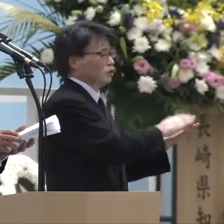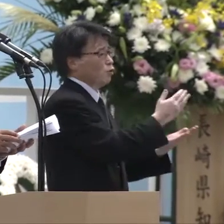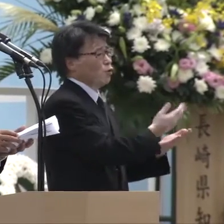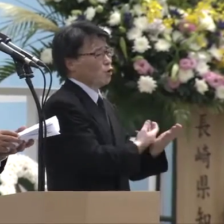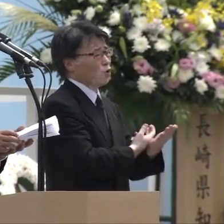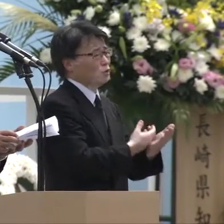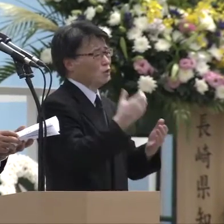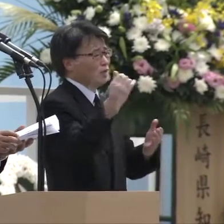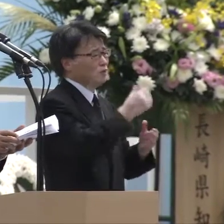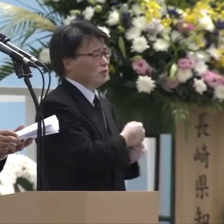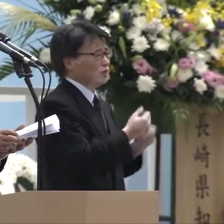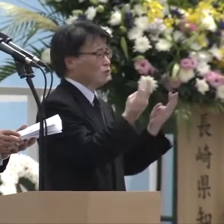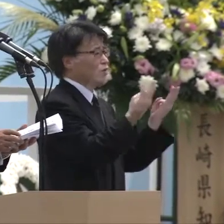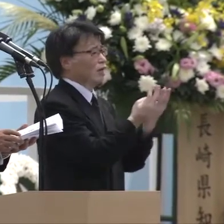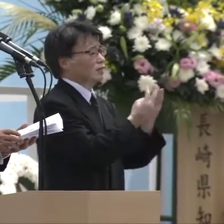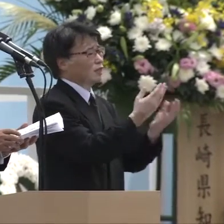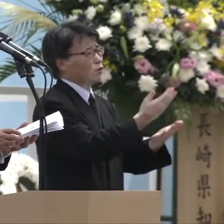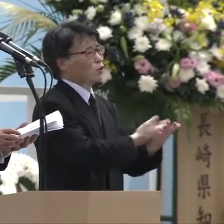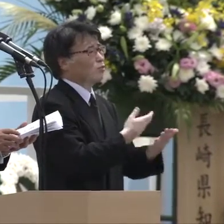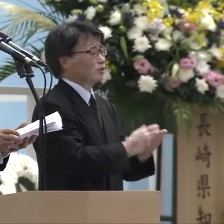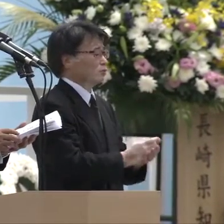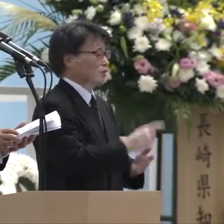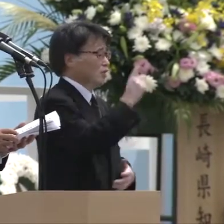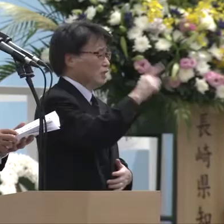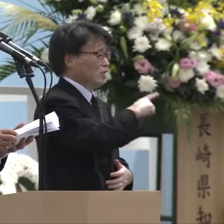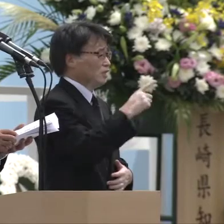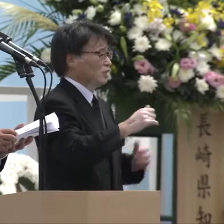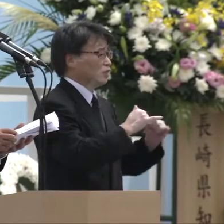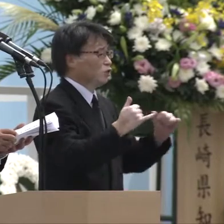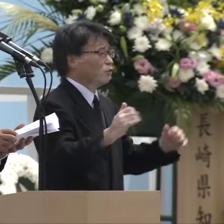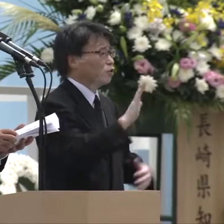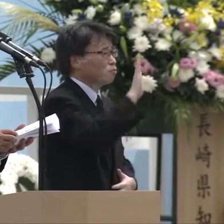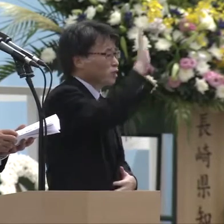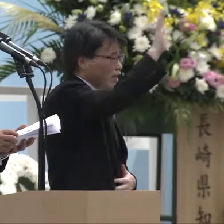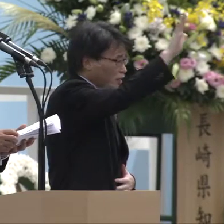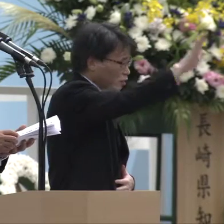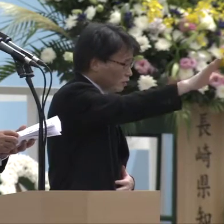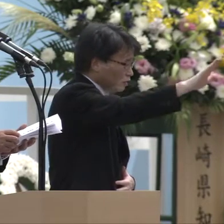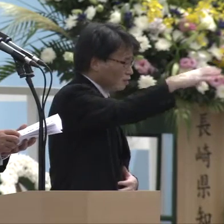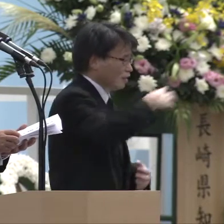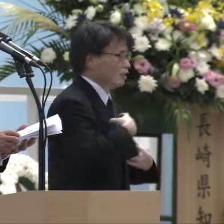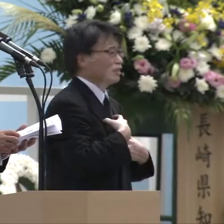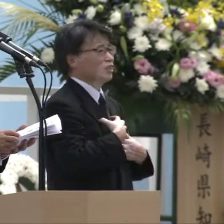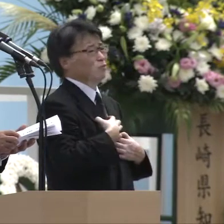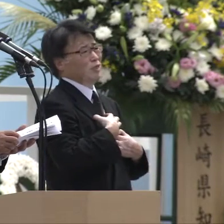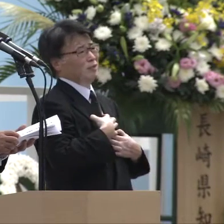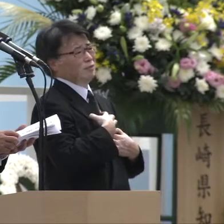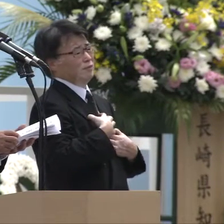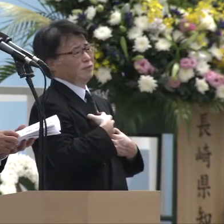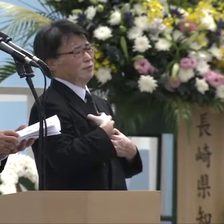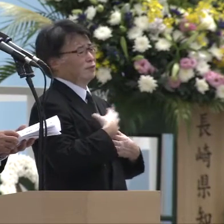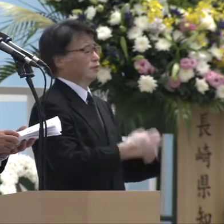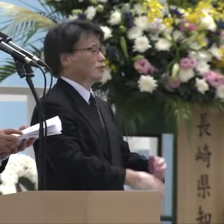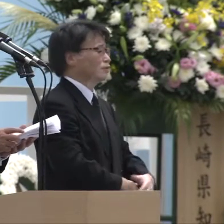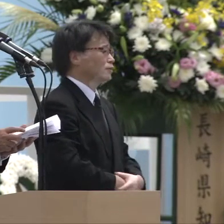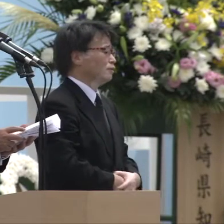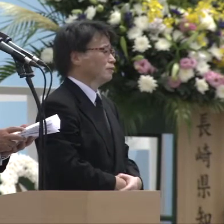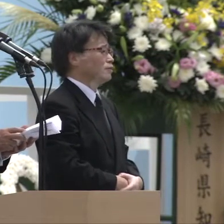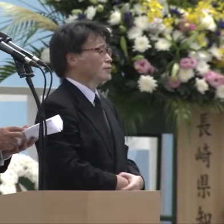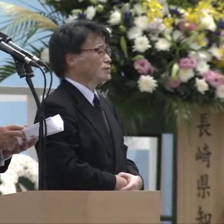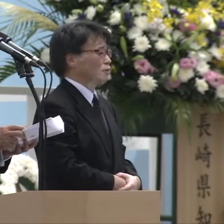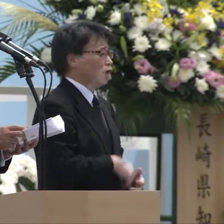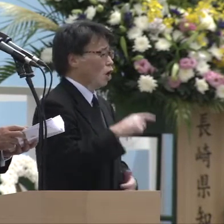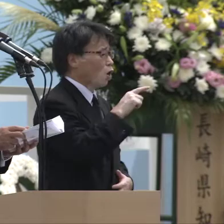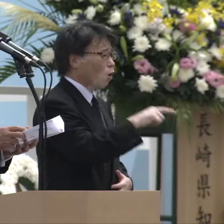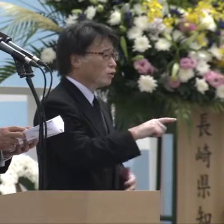city, the existence of nuclear weapons capable of way more than annihilating mankind poses major threat to the future of